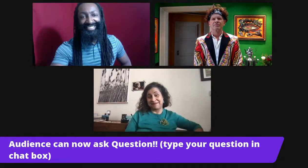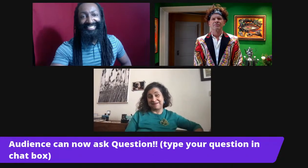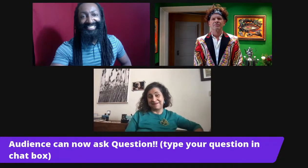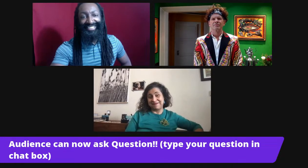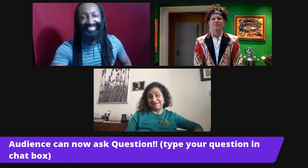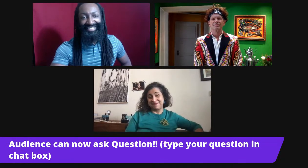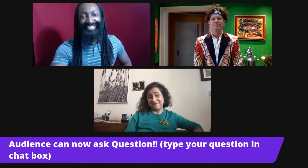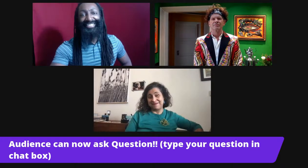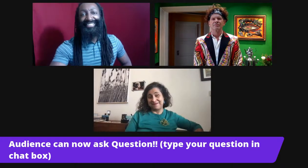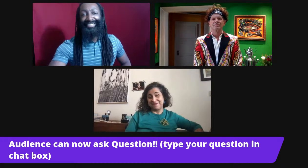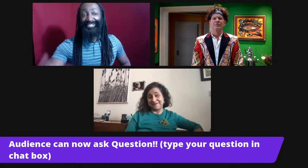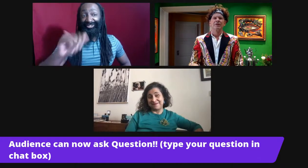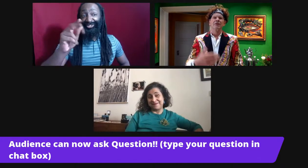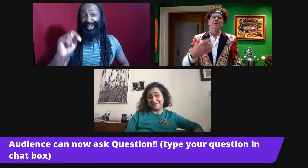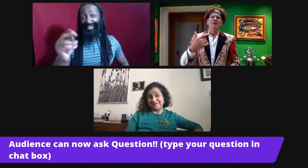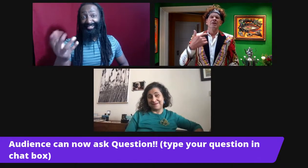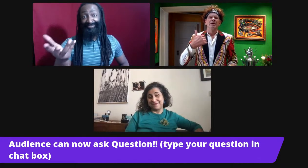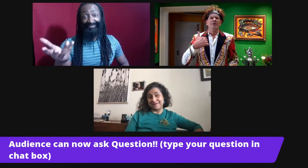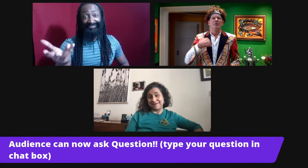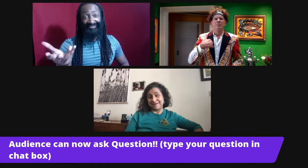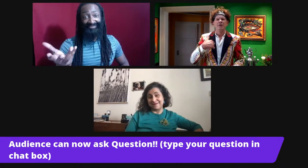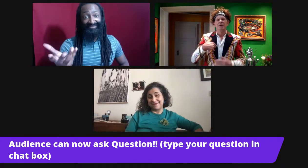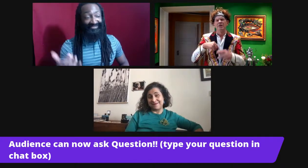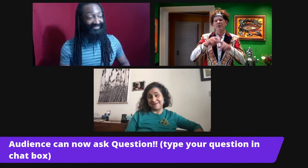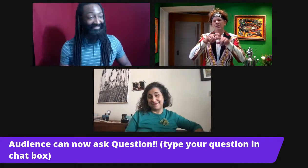Or I could say, I prefer just artists. John?